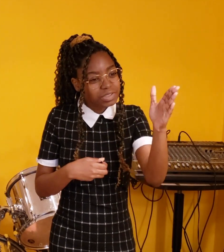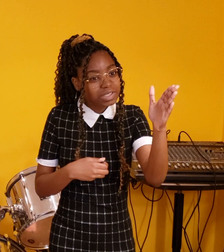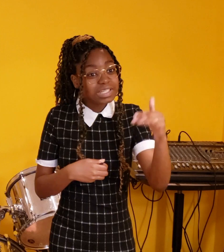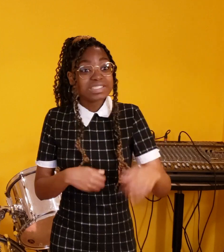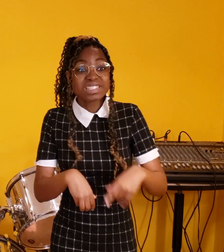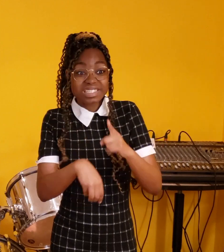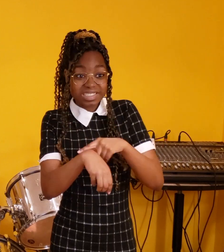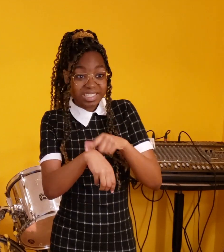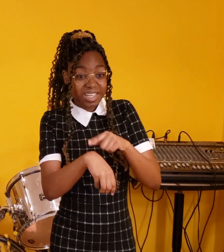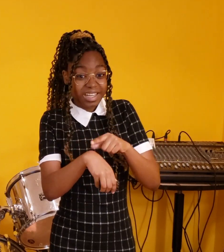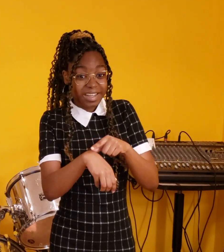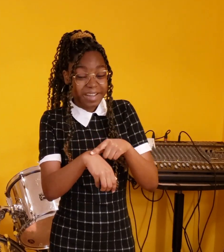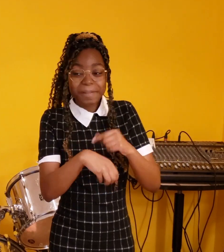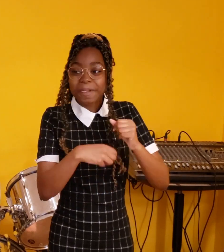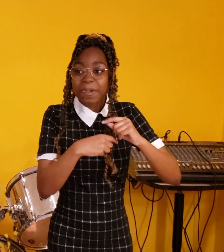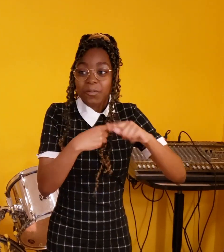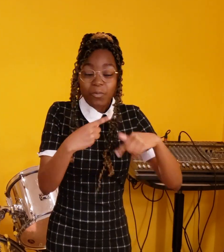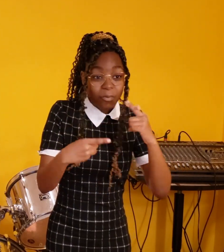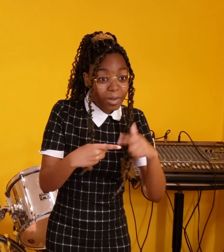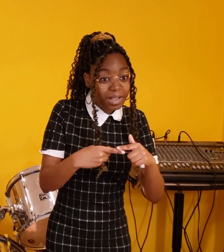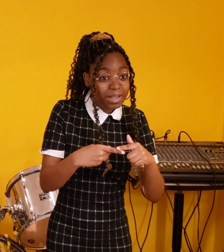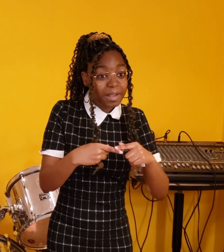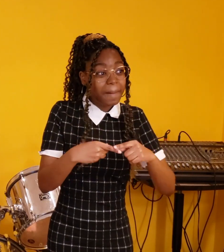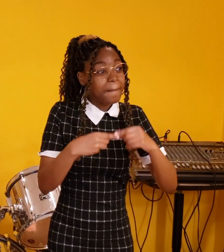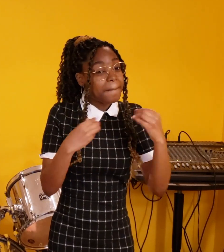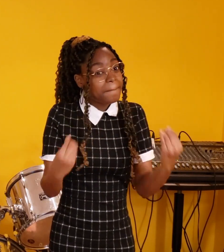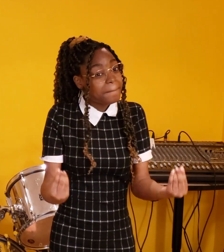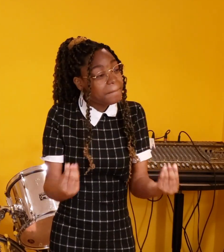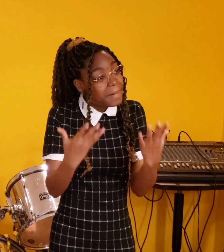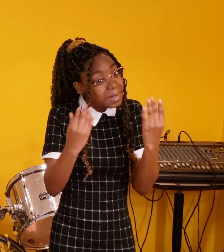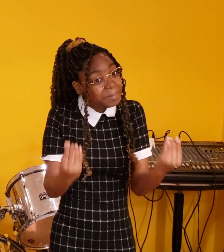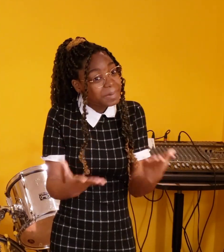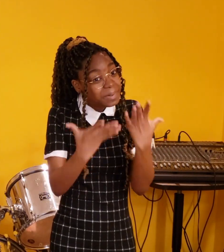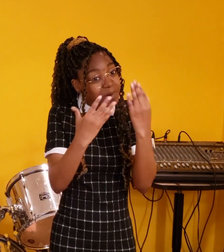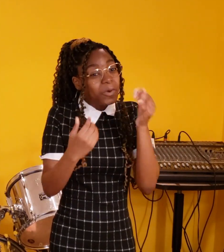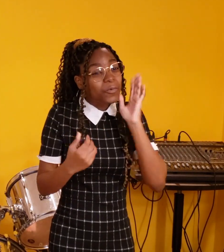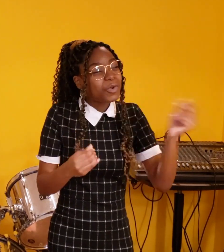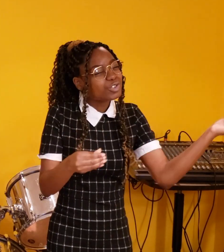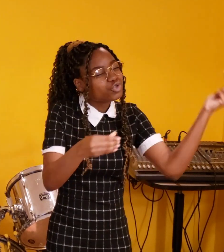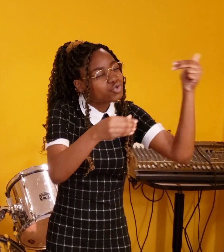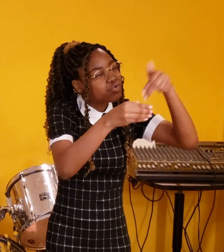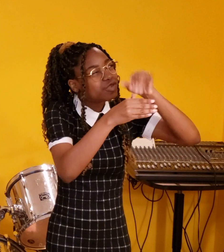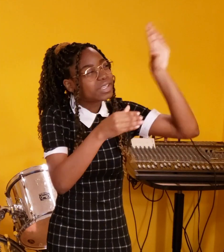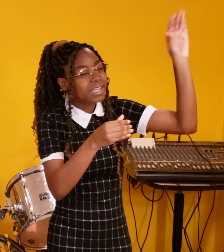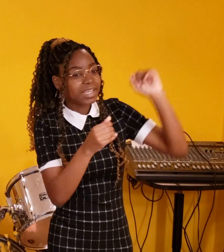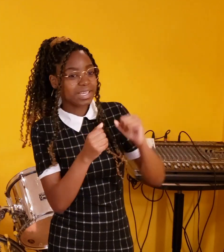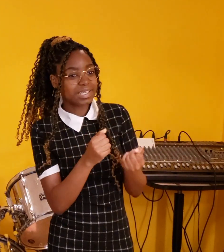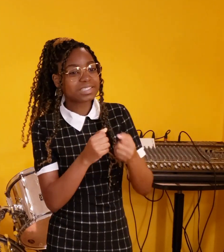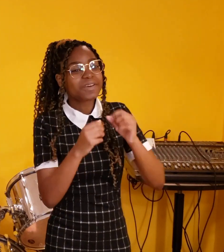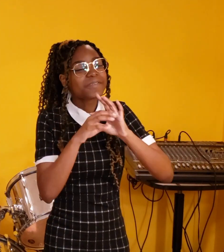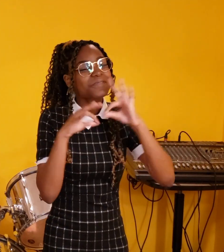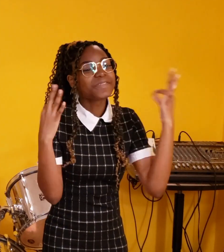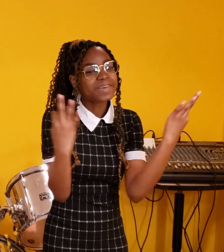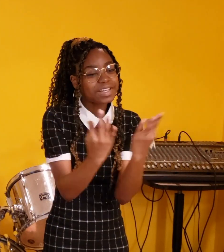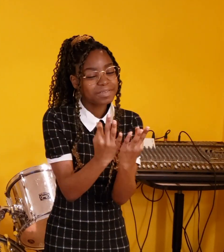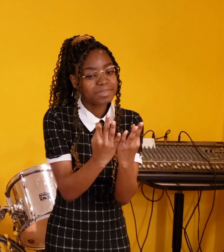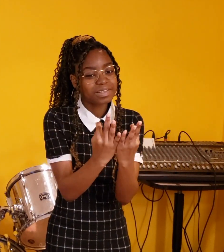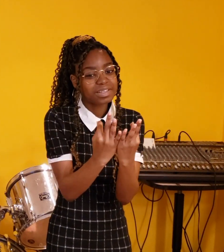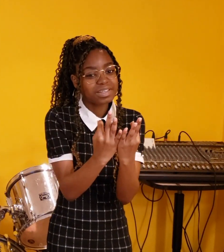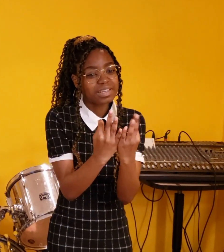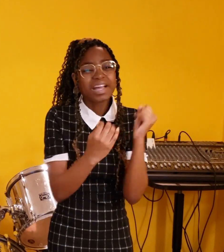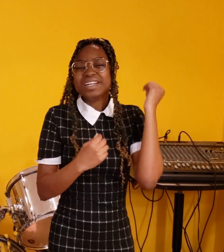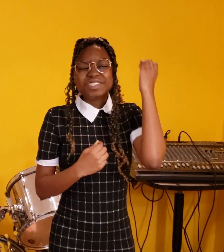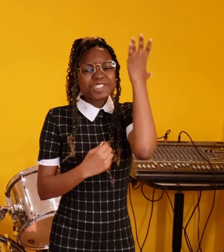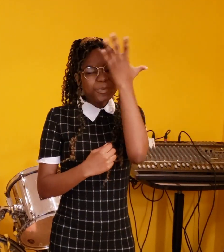time when there will be what? Several in his family. He was looking at the time when you and I will be part of his family. Isn't